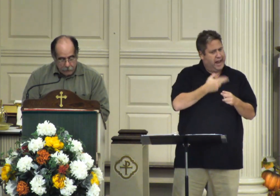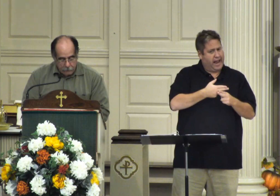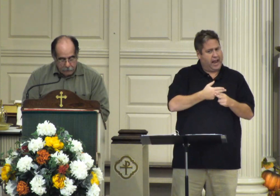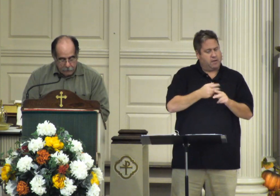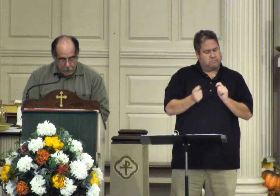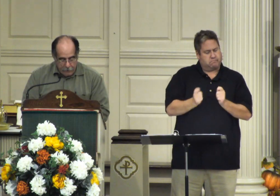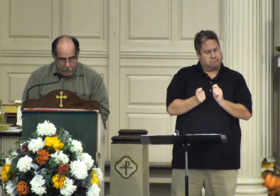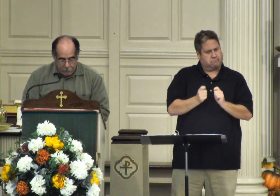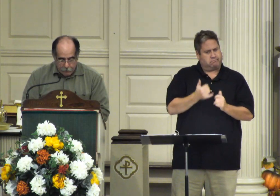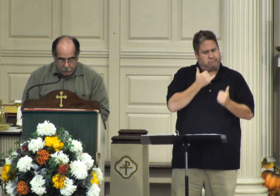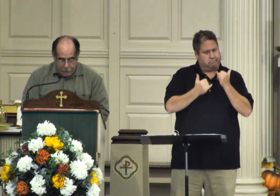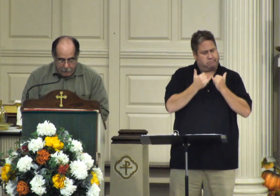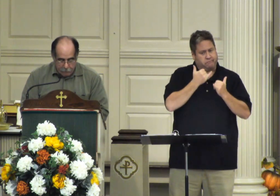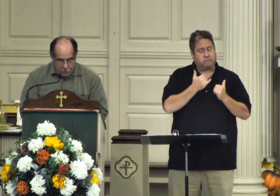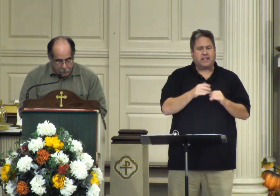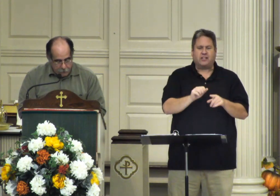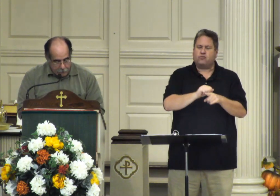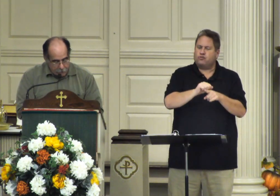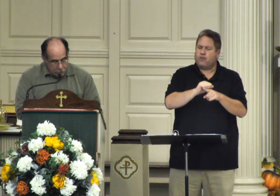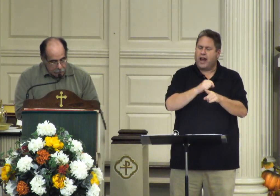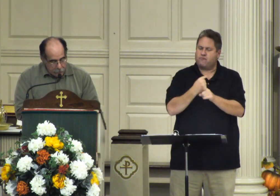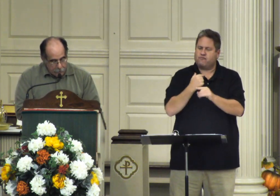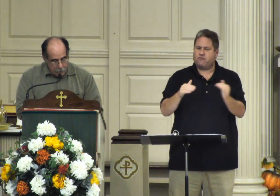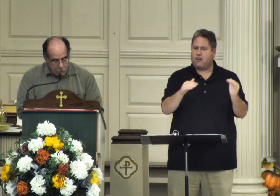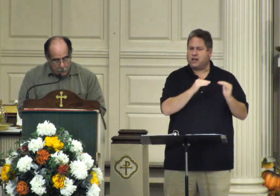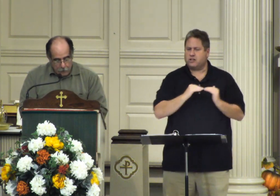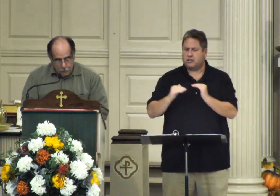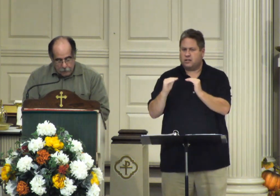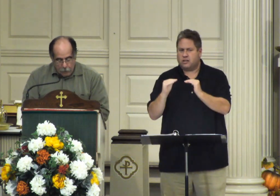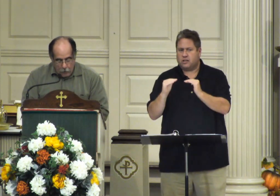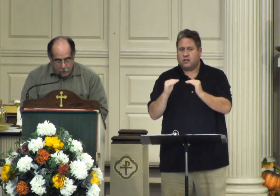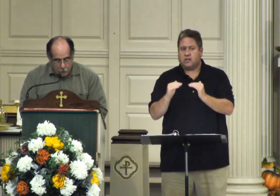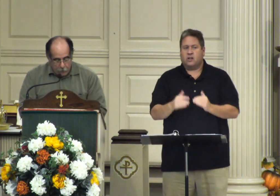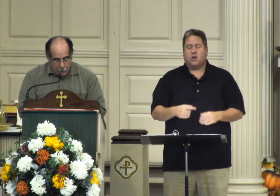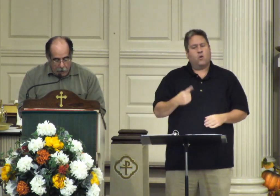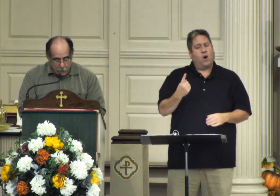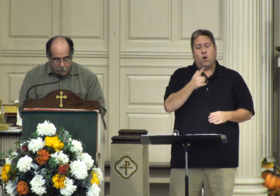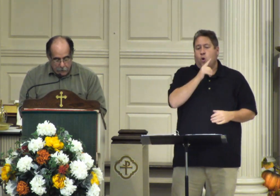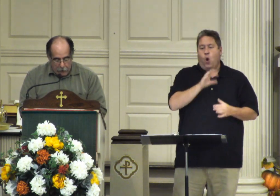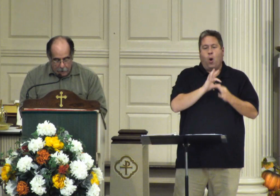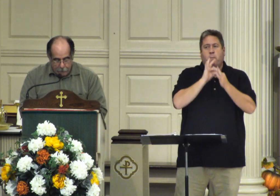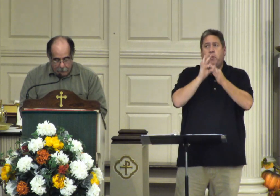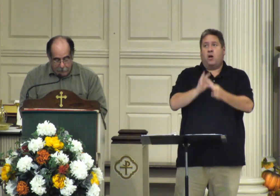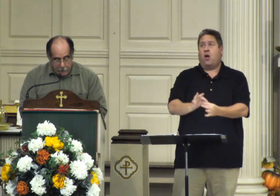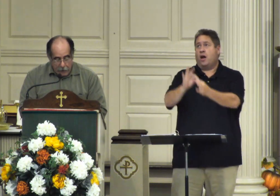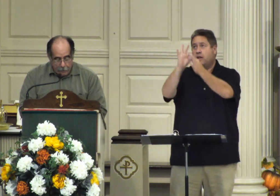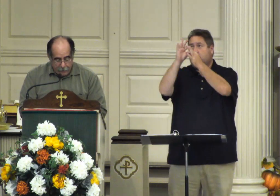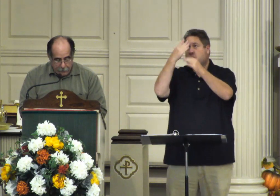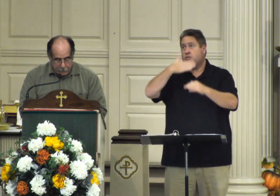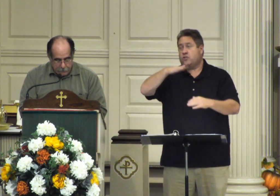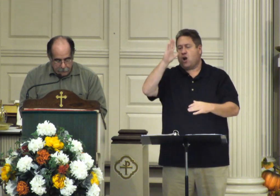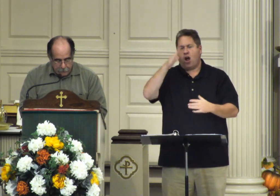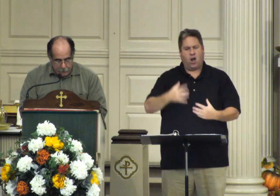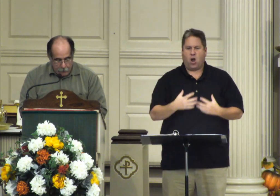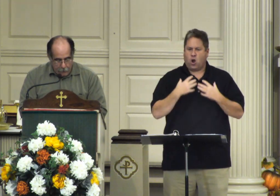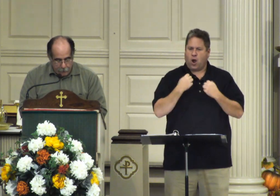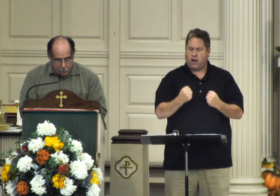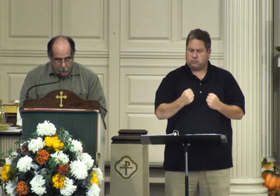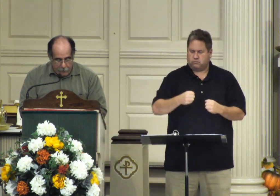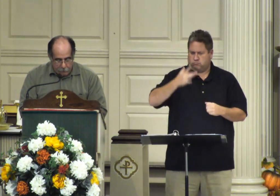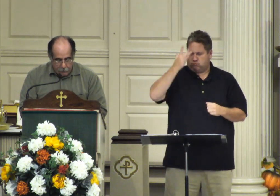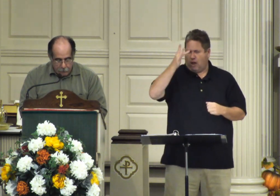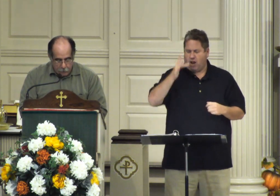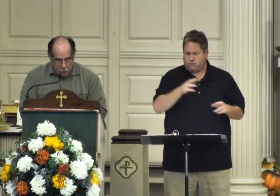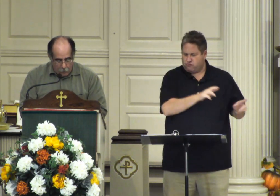correction, and for training in righteousness, so that one who belongs to God may be competent, equipped